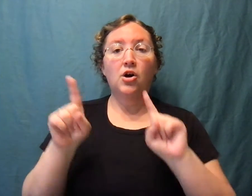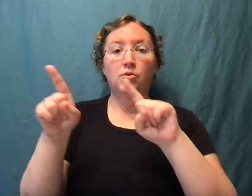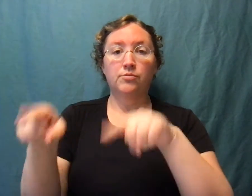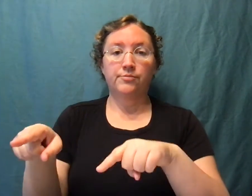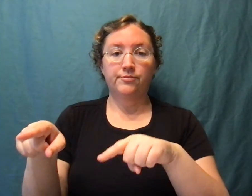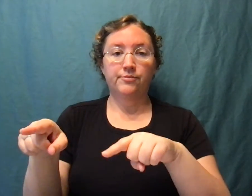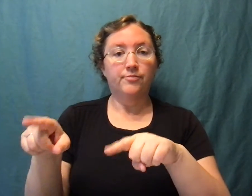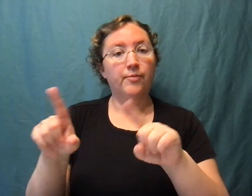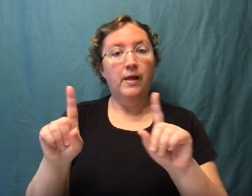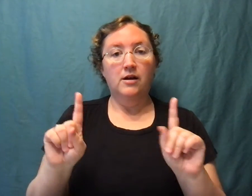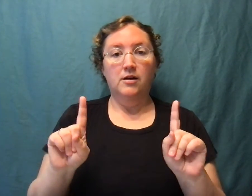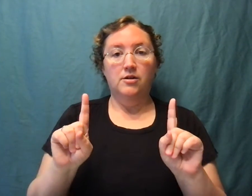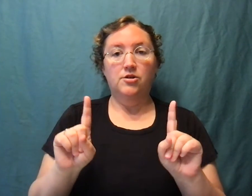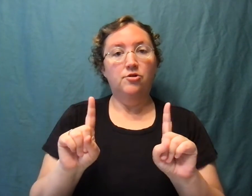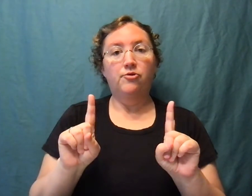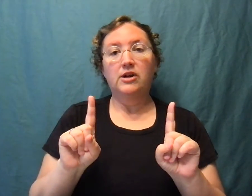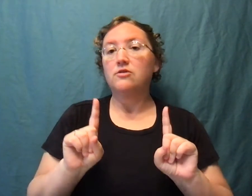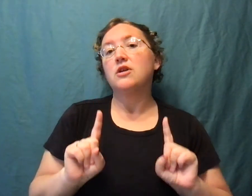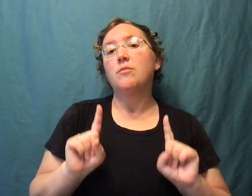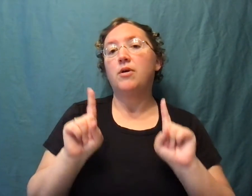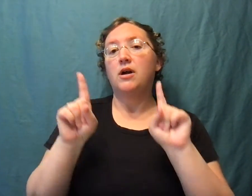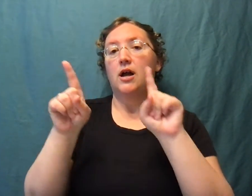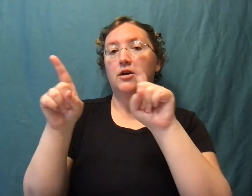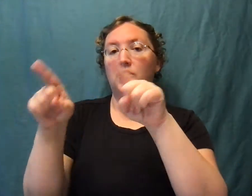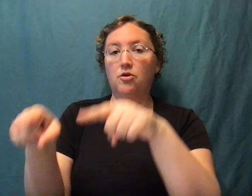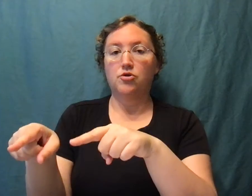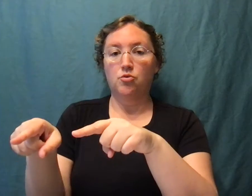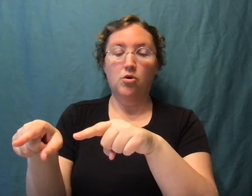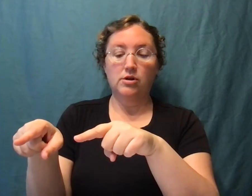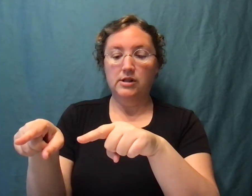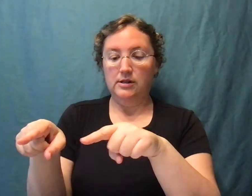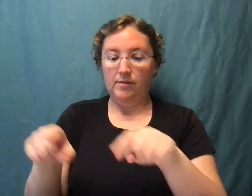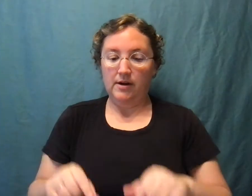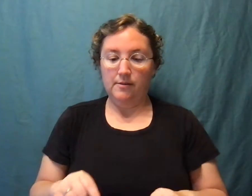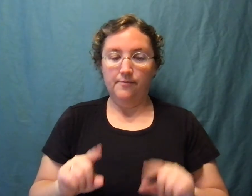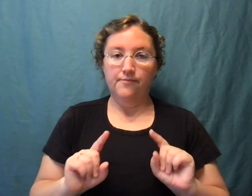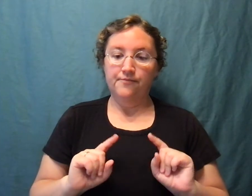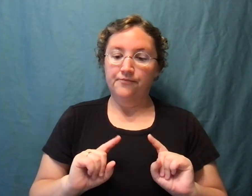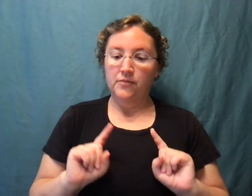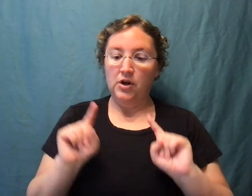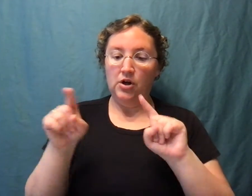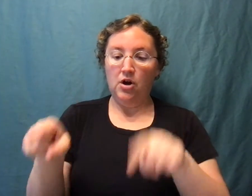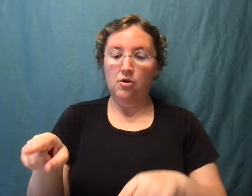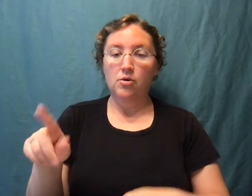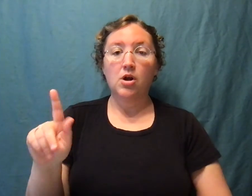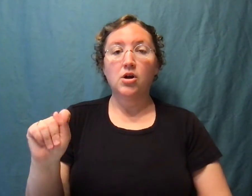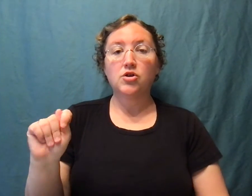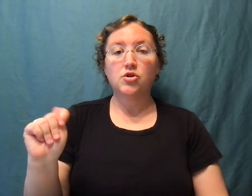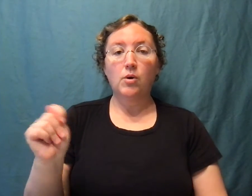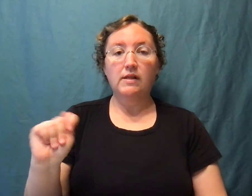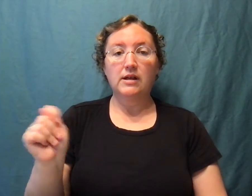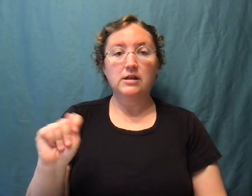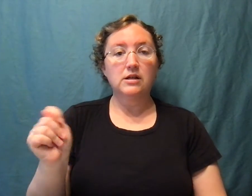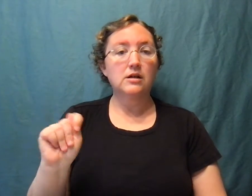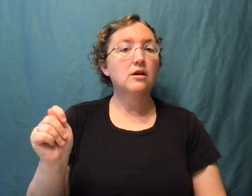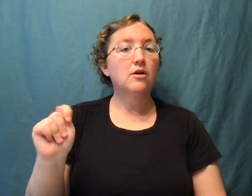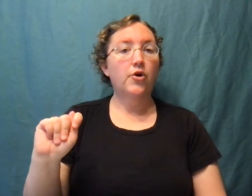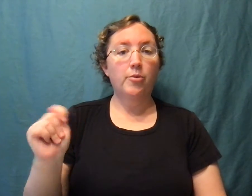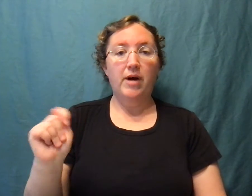Go. 2 fingers up and go towards something. Go. Toilet or